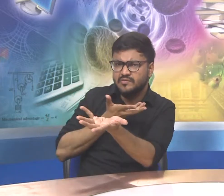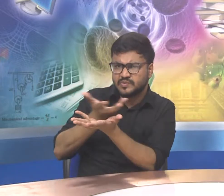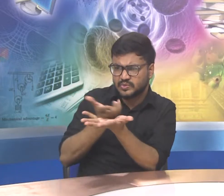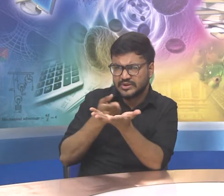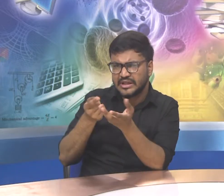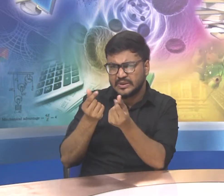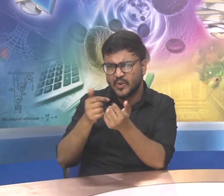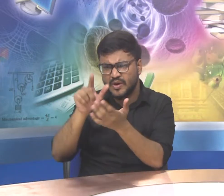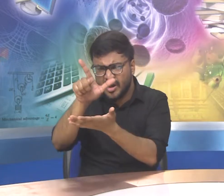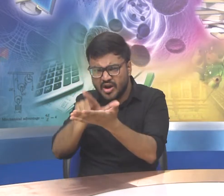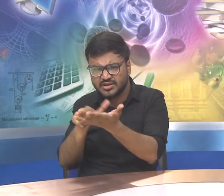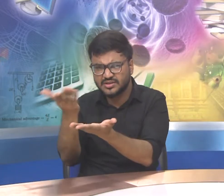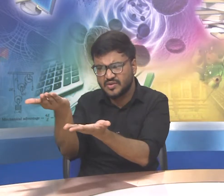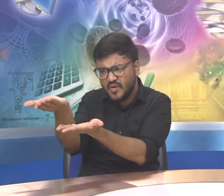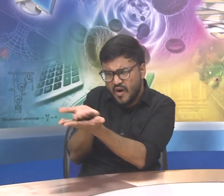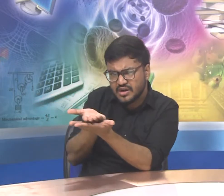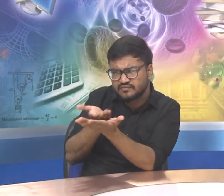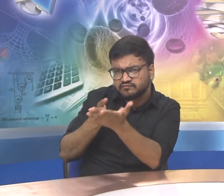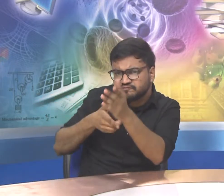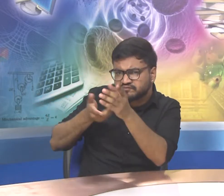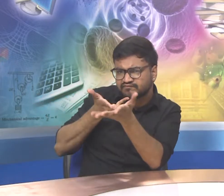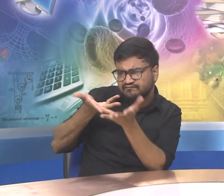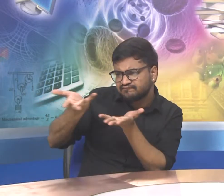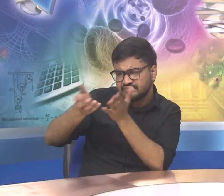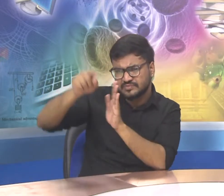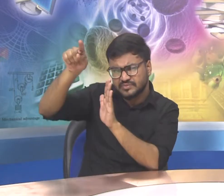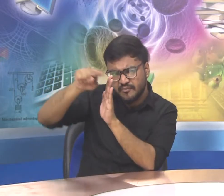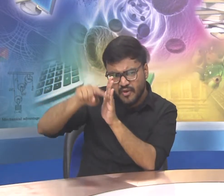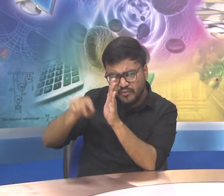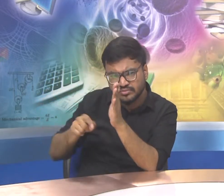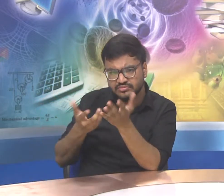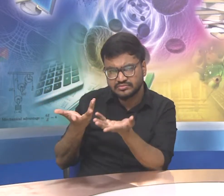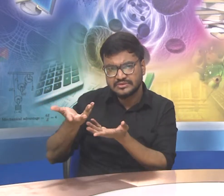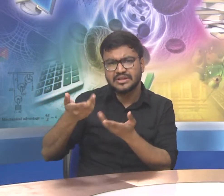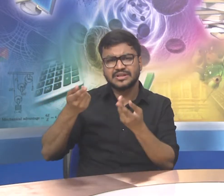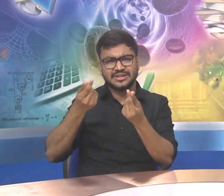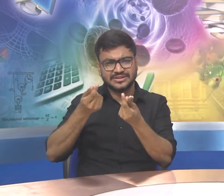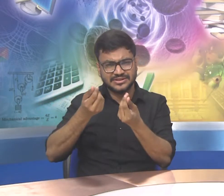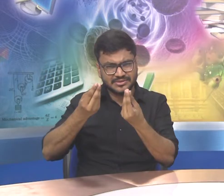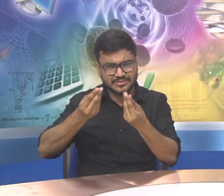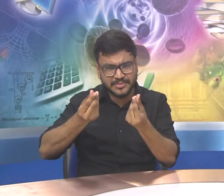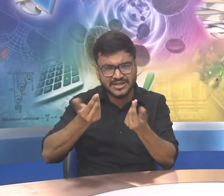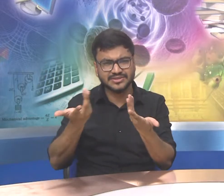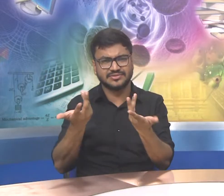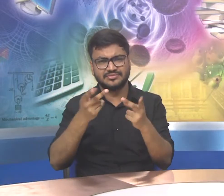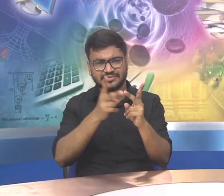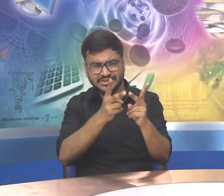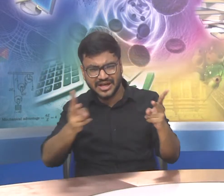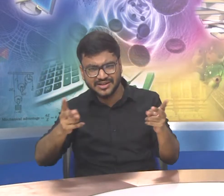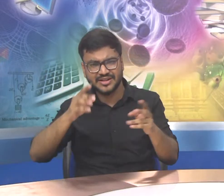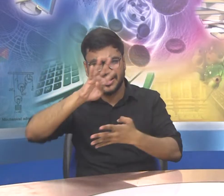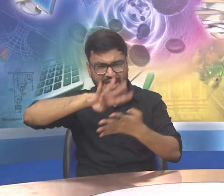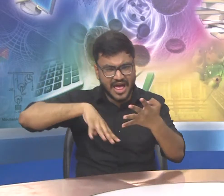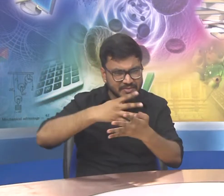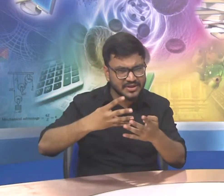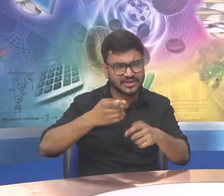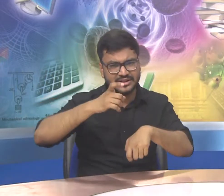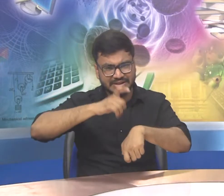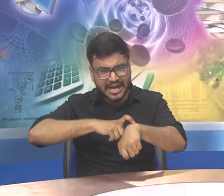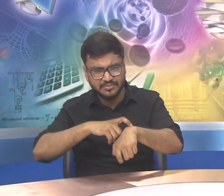If a person is engaged in agriculture or other activities